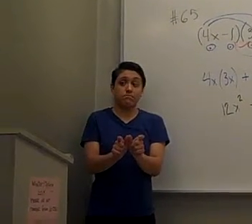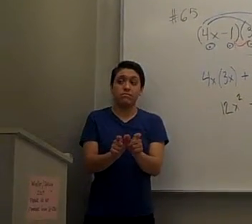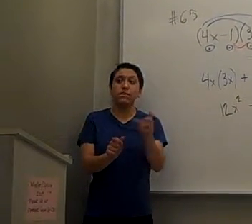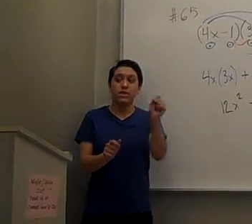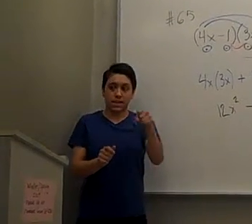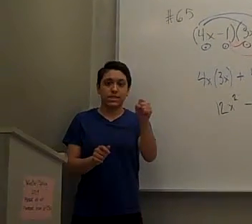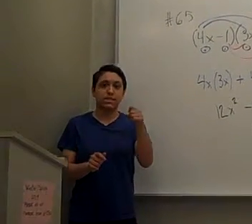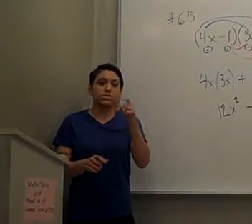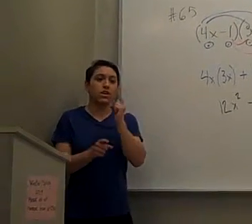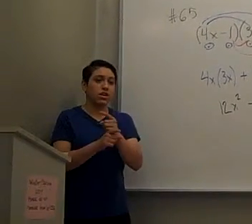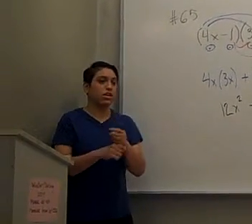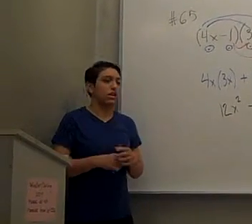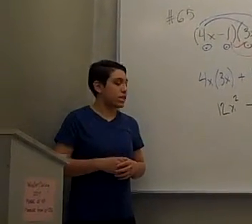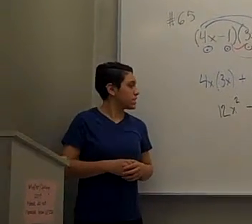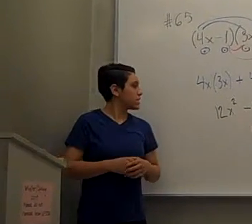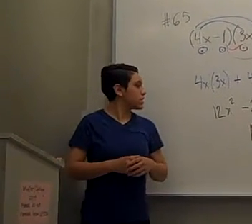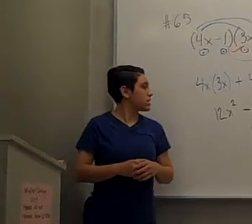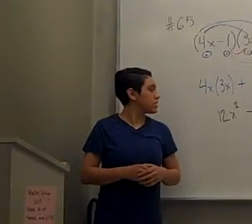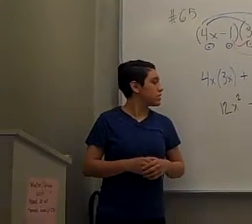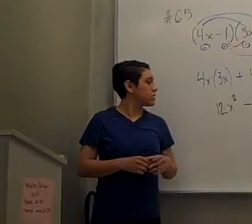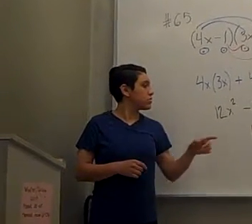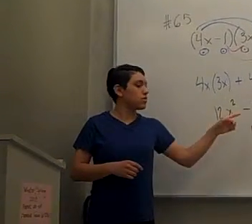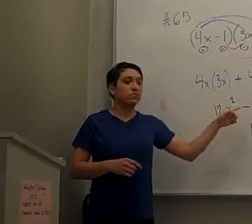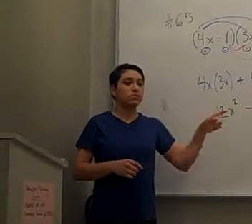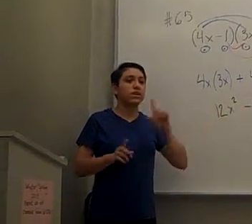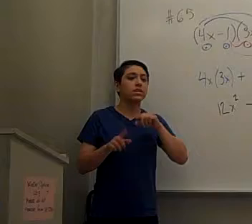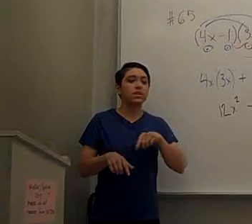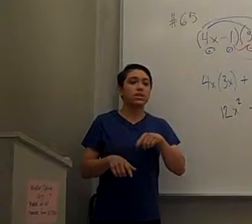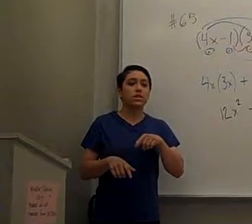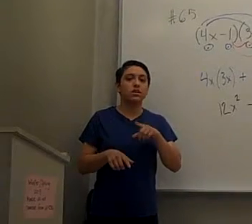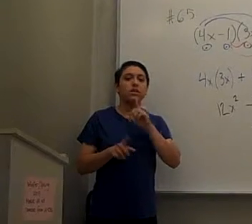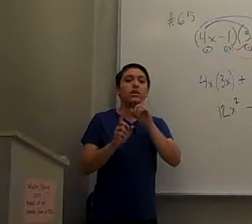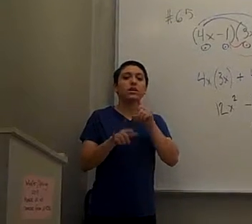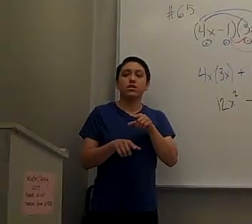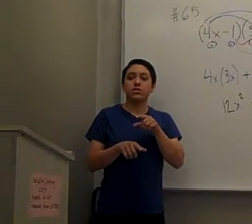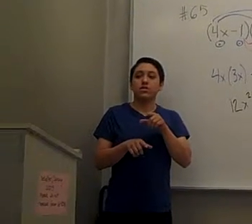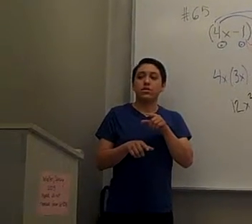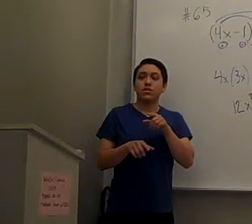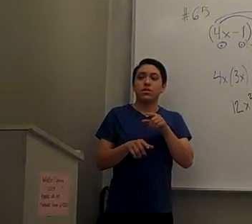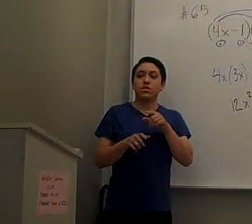with? Minus 23. Minus 23x.